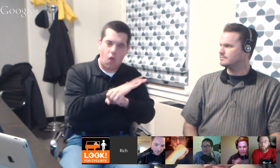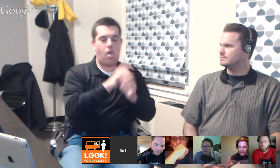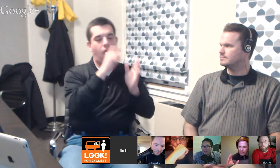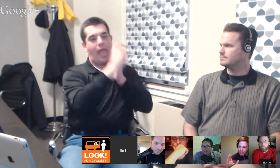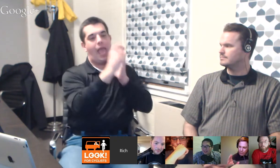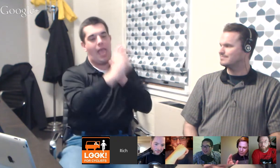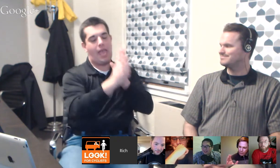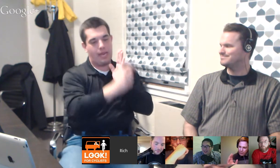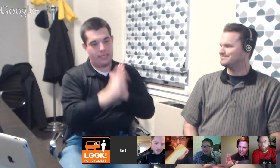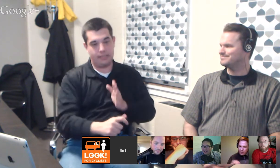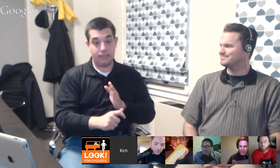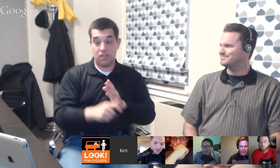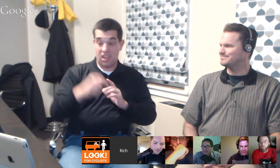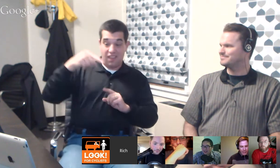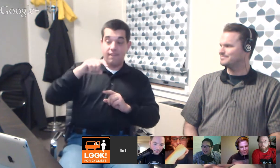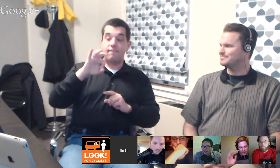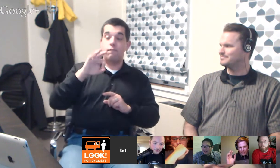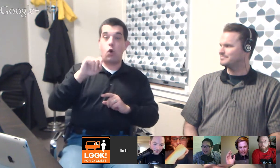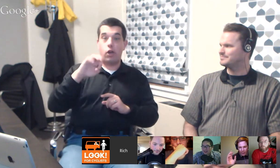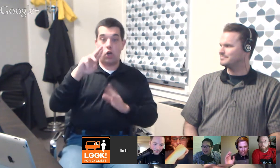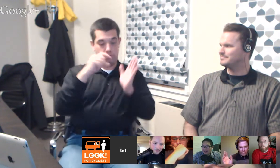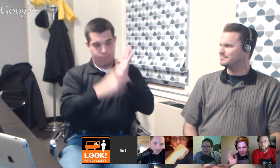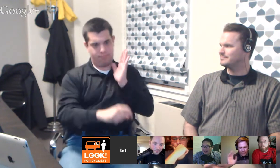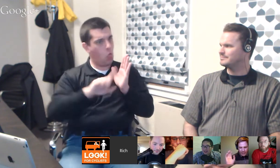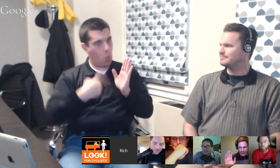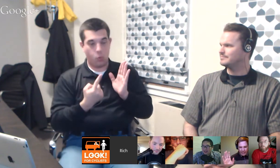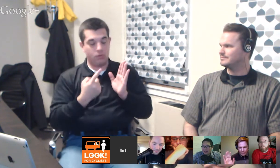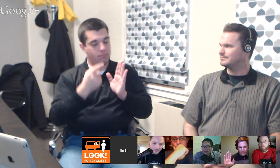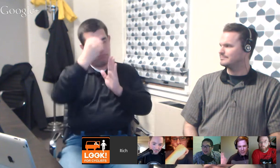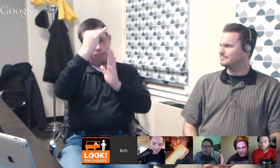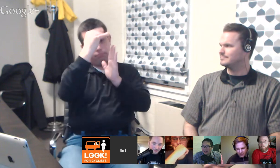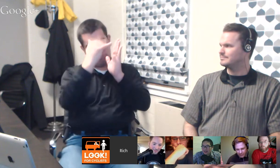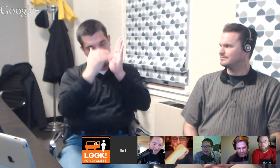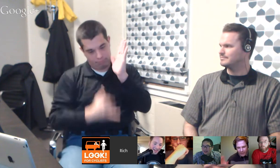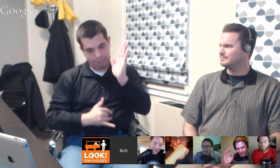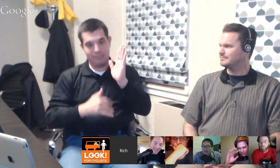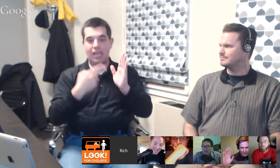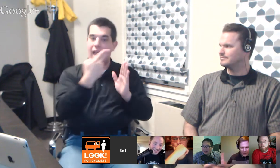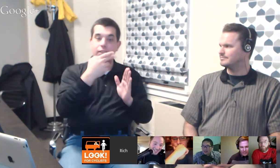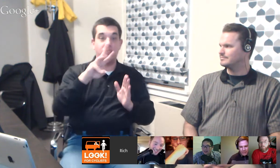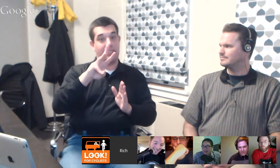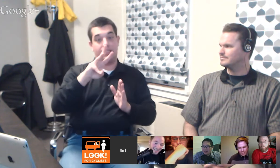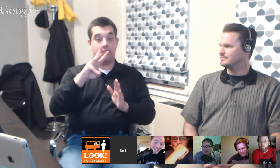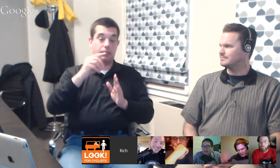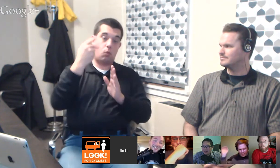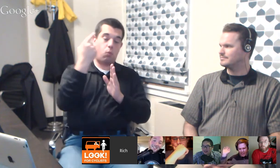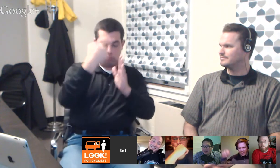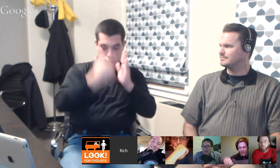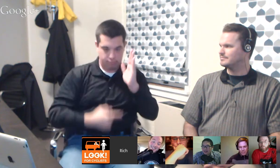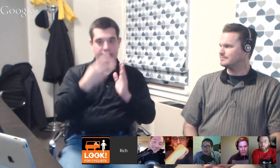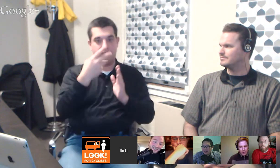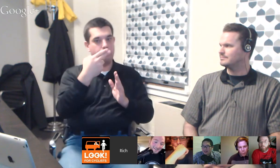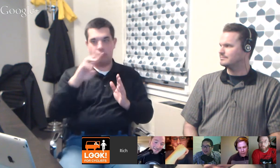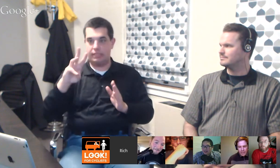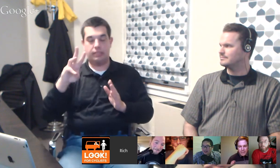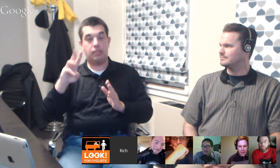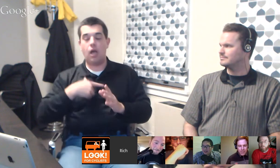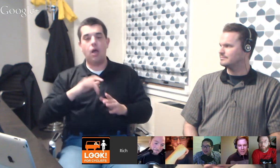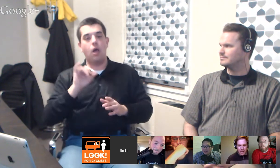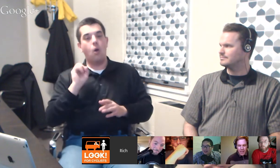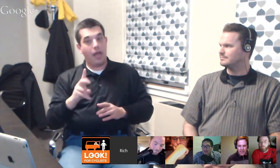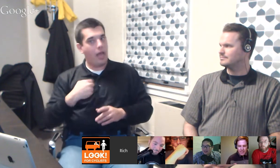Like just in the footer alone, I had like all the way down to heading level 6. Heading level 1 down 6. And I said, okay, what I